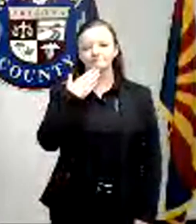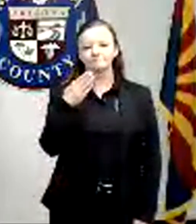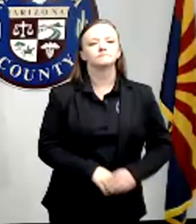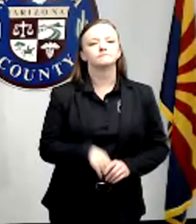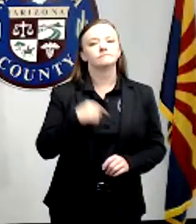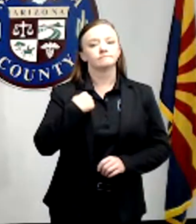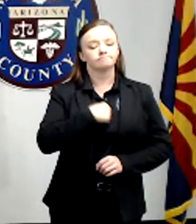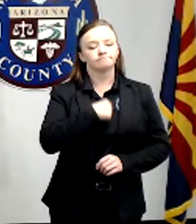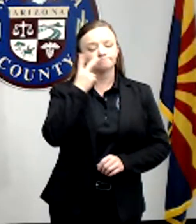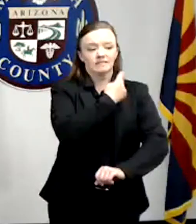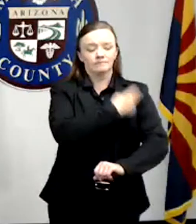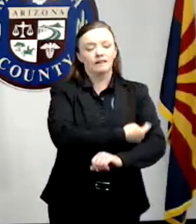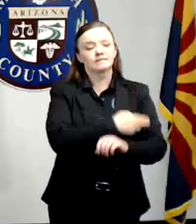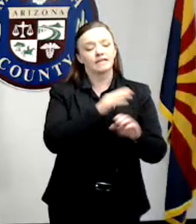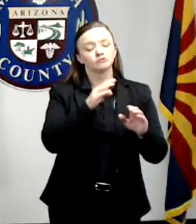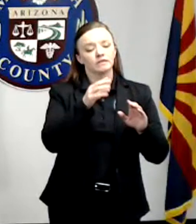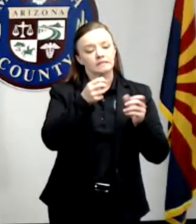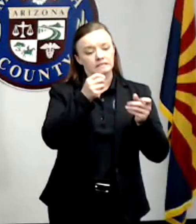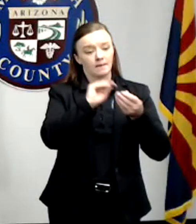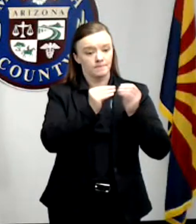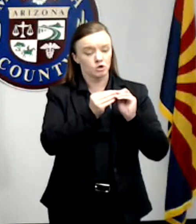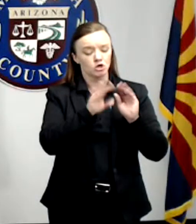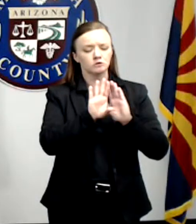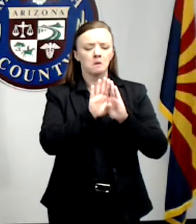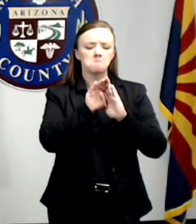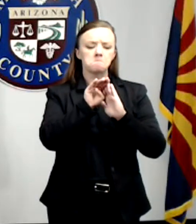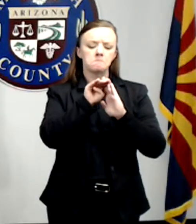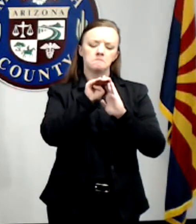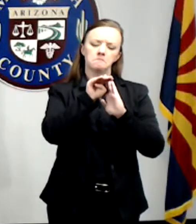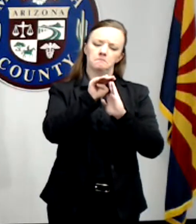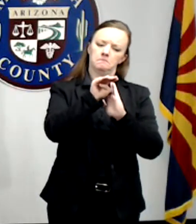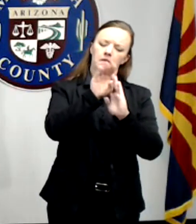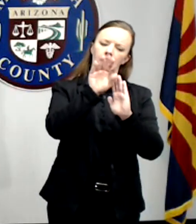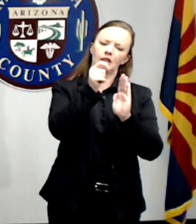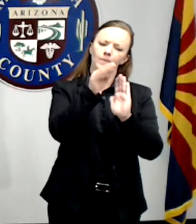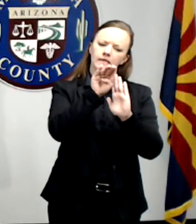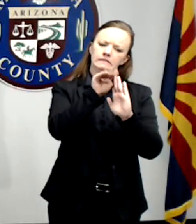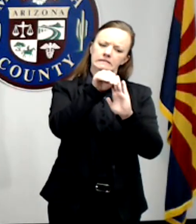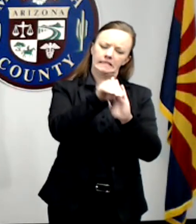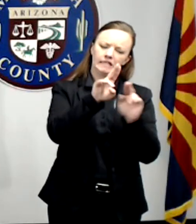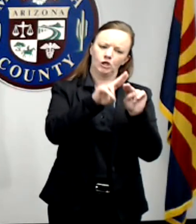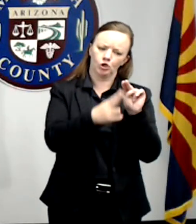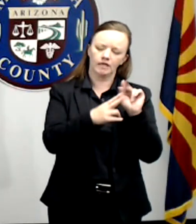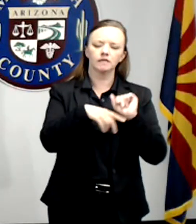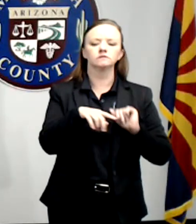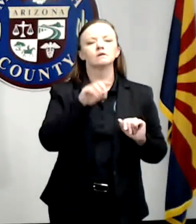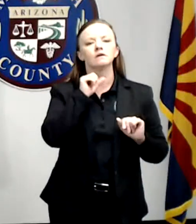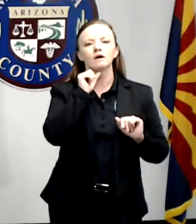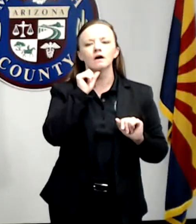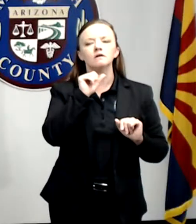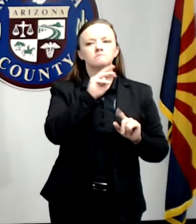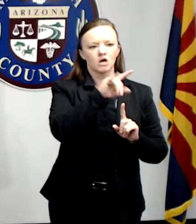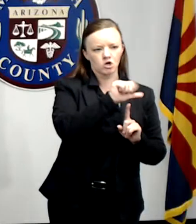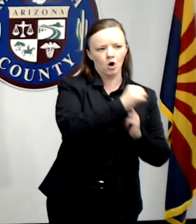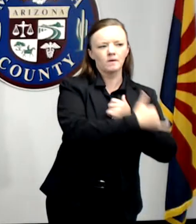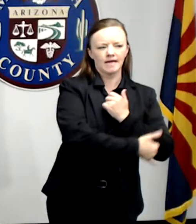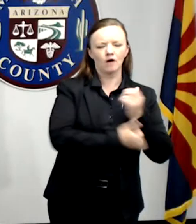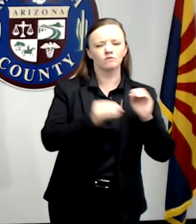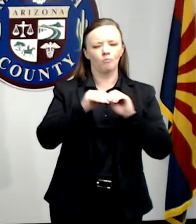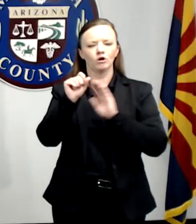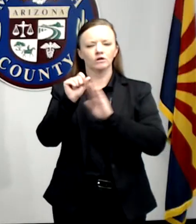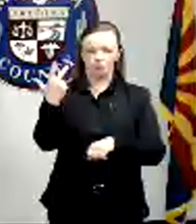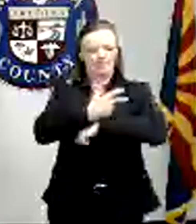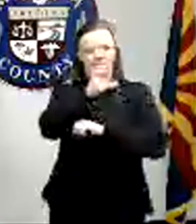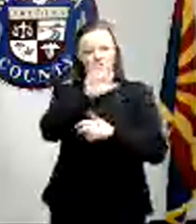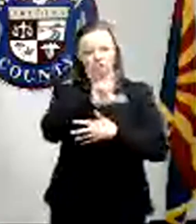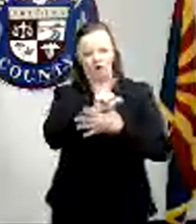the AP, trended slightly and leveled off. And not only Maricopa County, but statewide, we've seen a big rise in deaths this